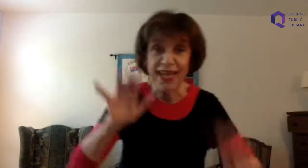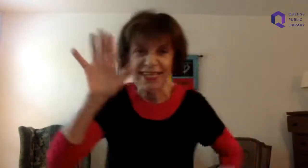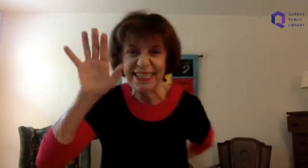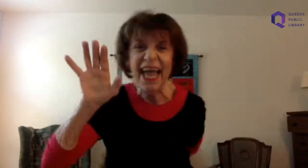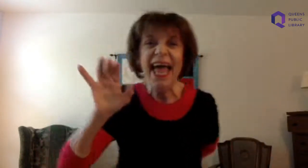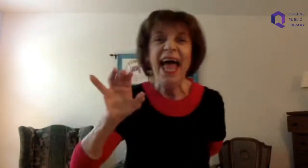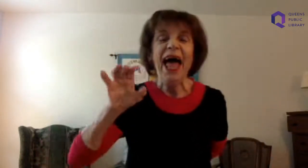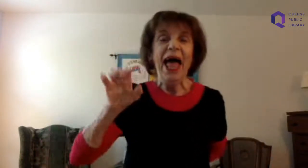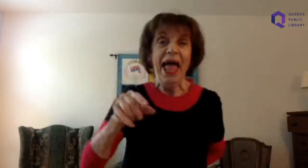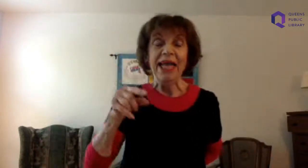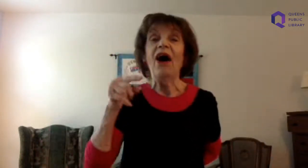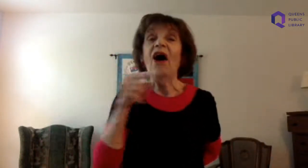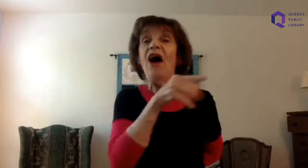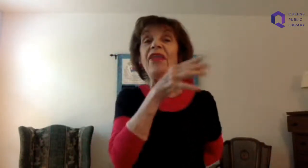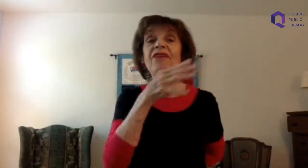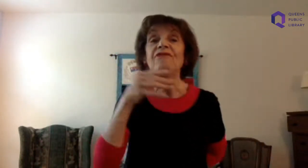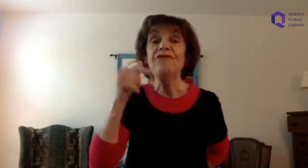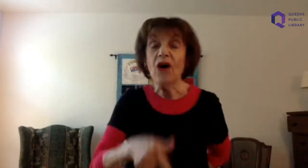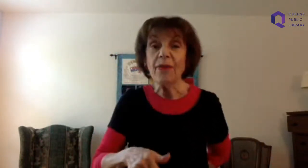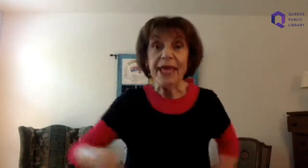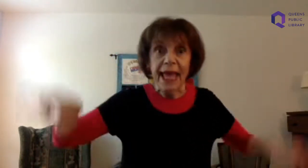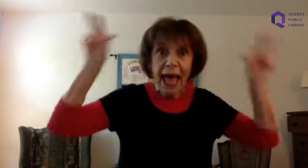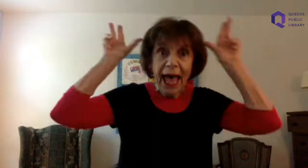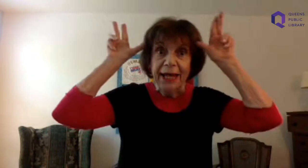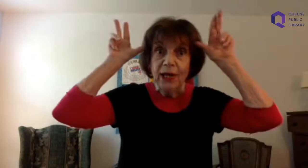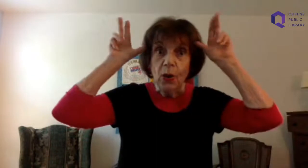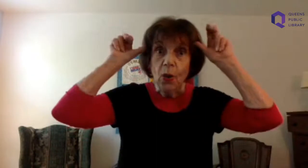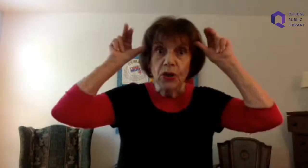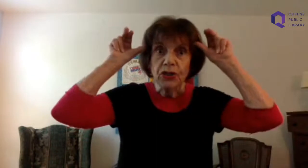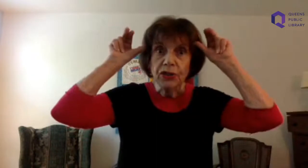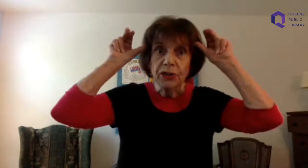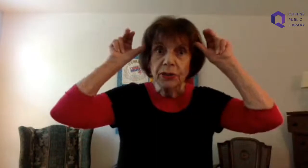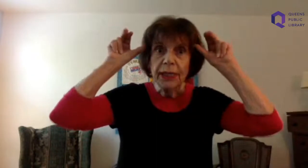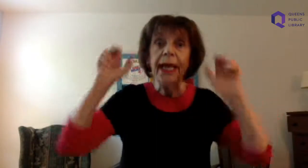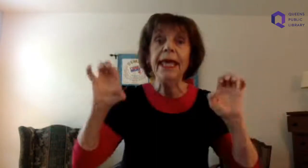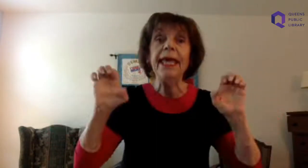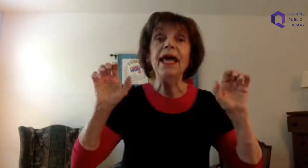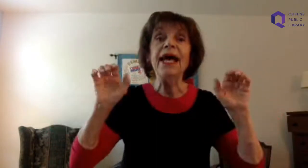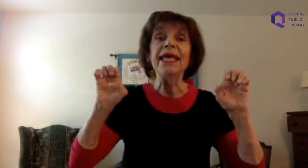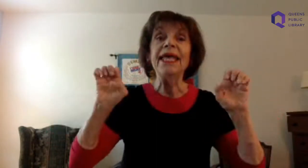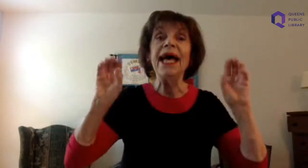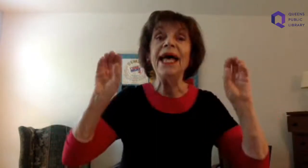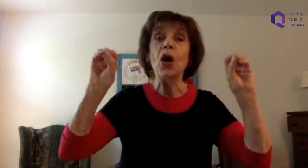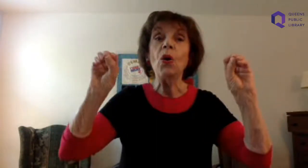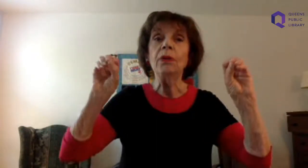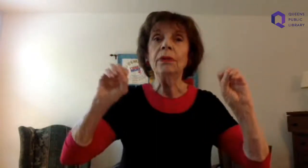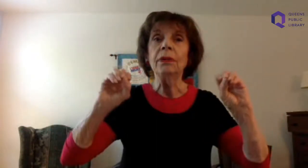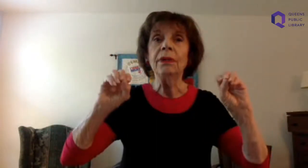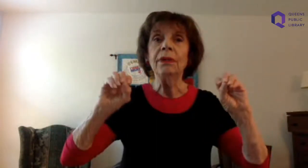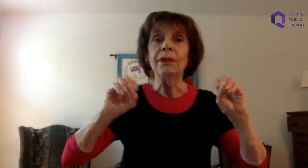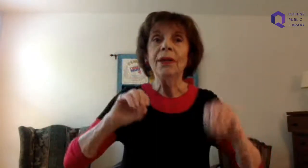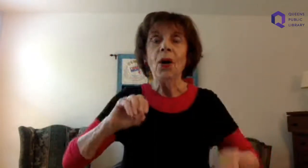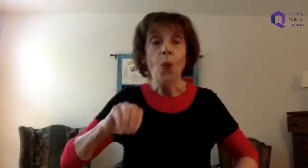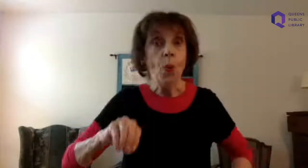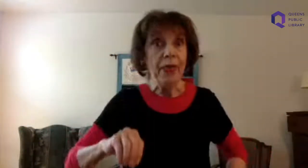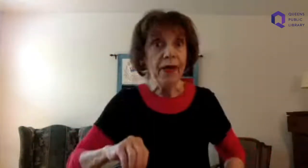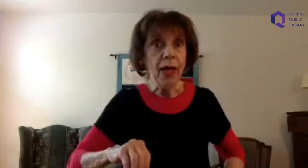hands. And on the farm he had a horse. E-I-E-I-O. With